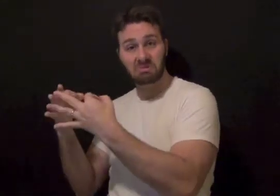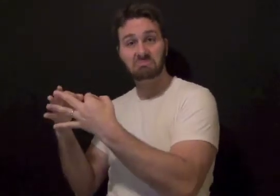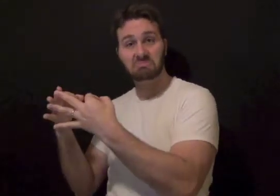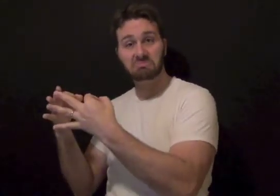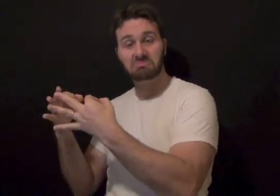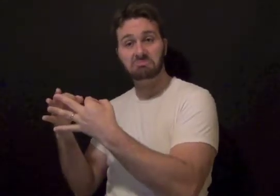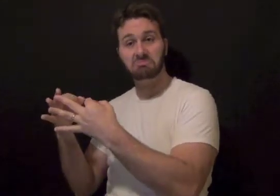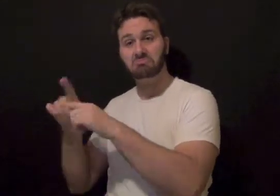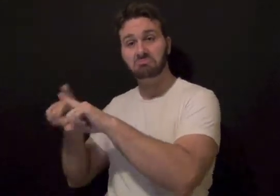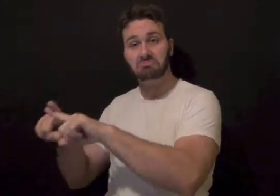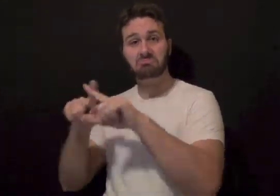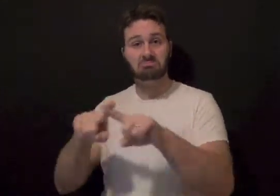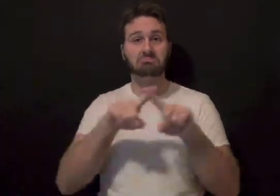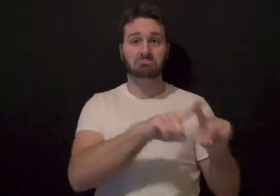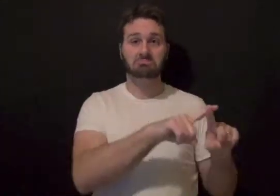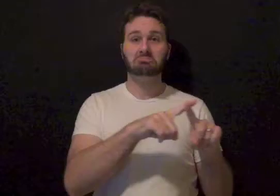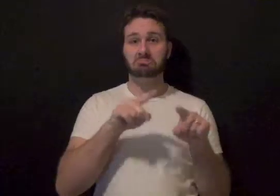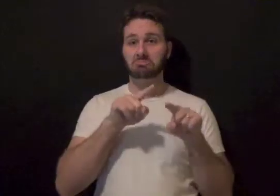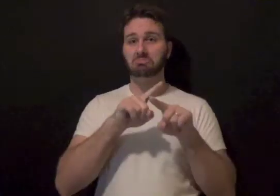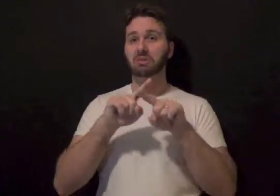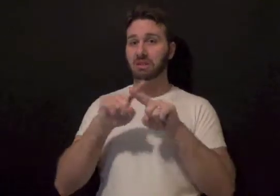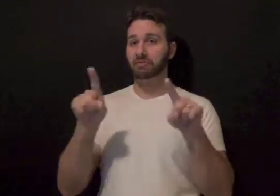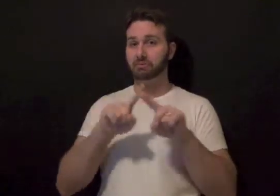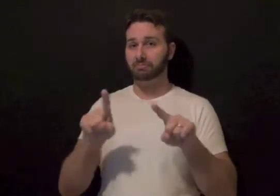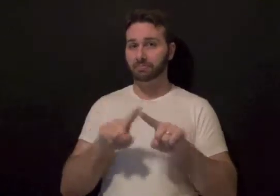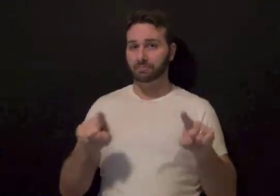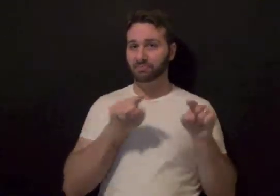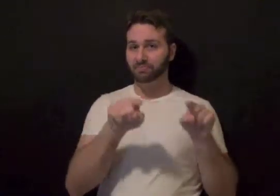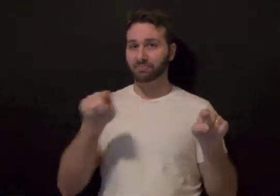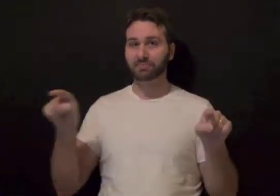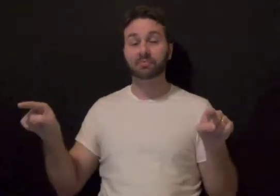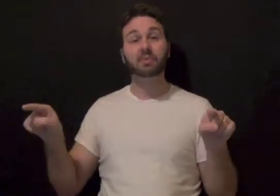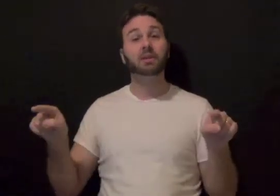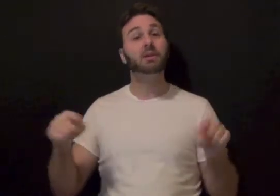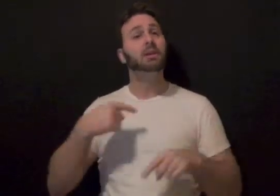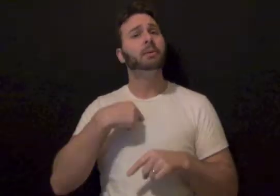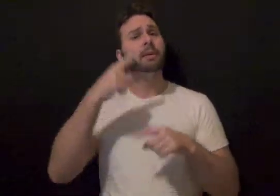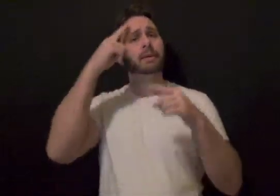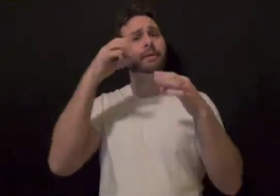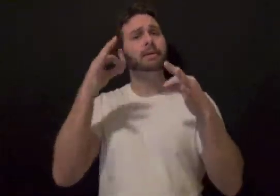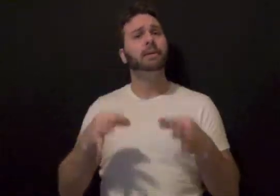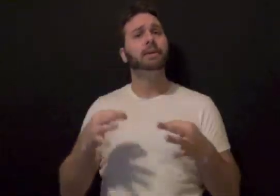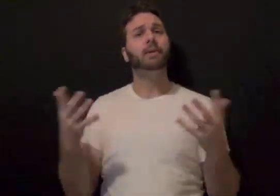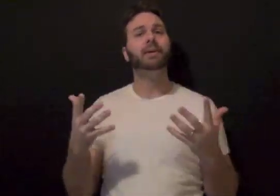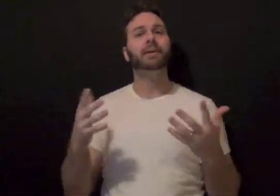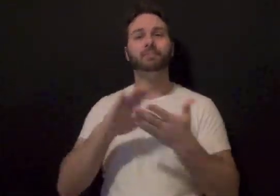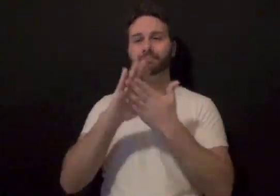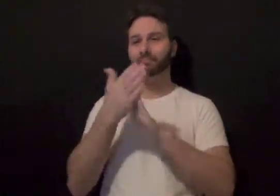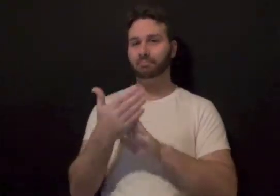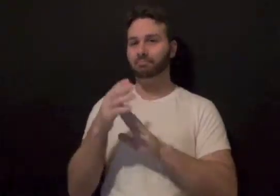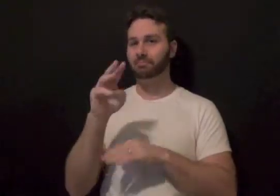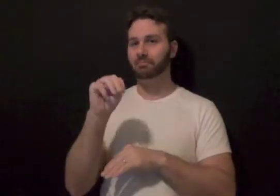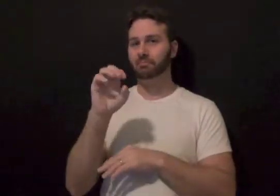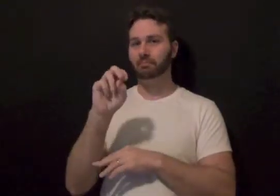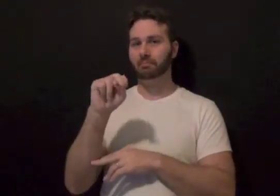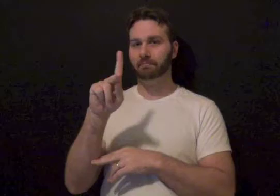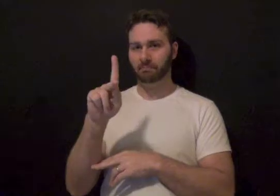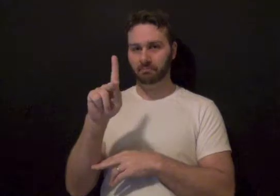degree, I headed off to the Himalayas, I became a monk, and I started studying meditation. People often ask me, you know, what